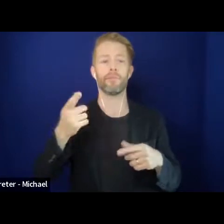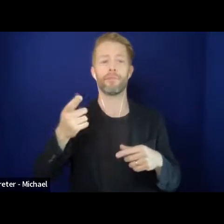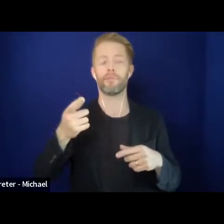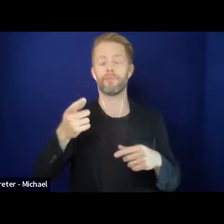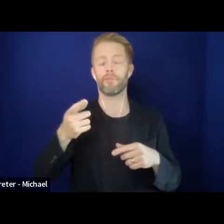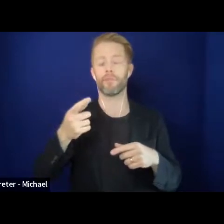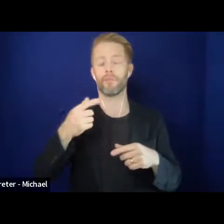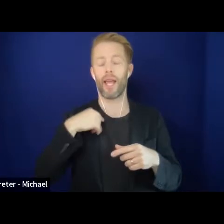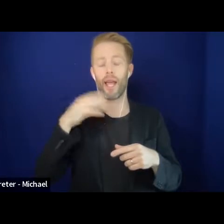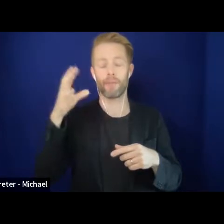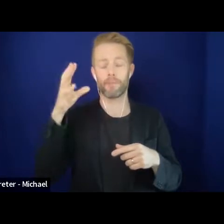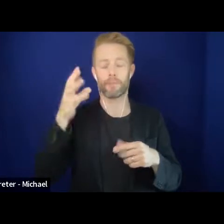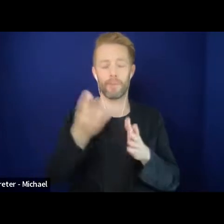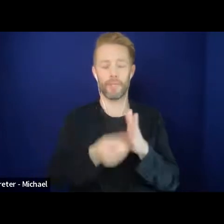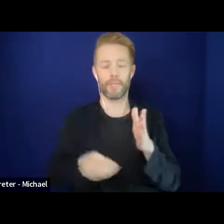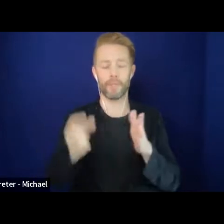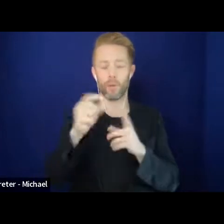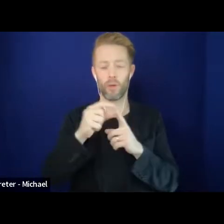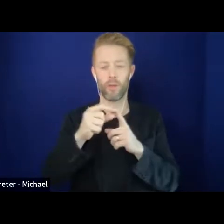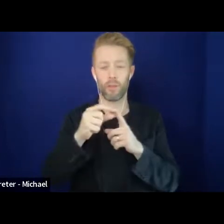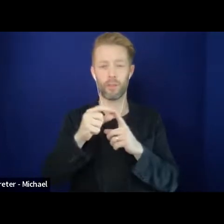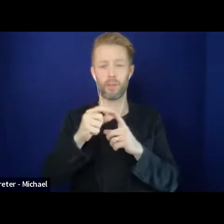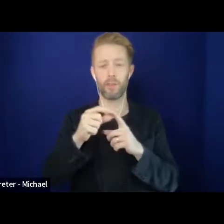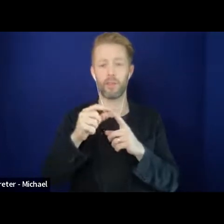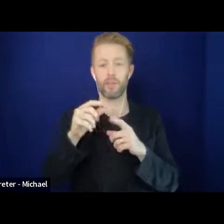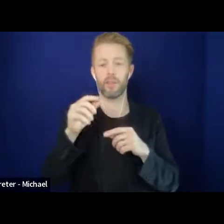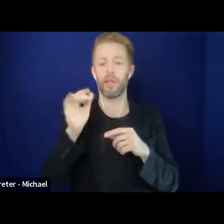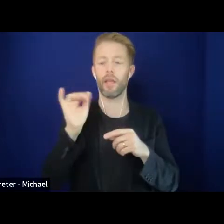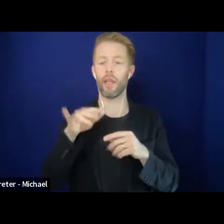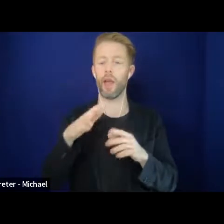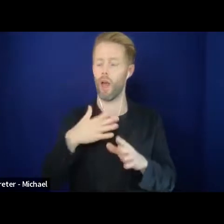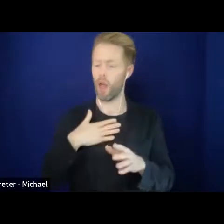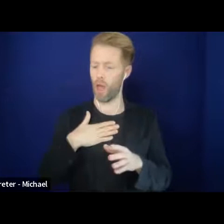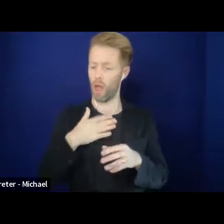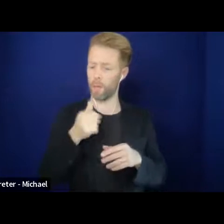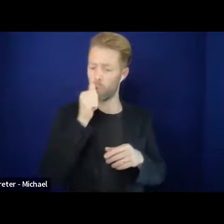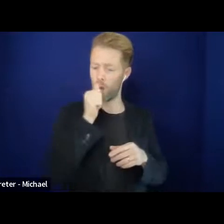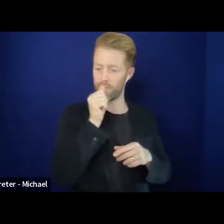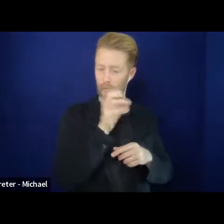I'm missing a word here, the potential revenue for the